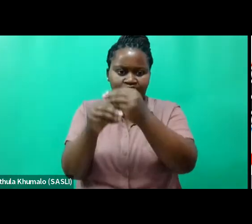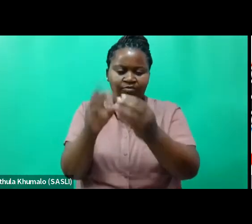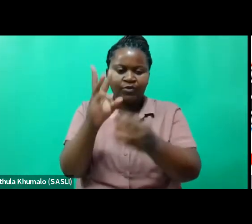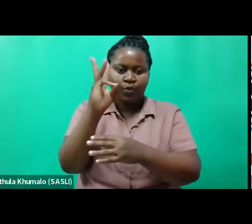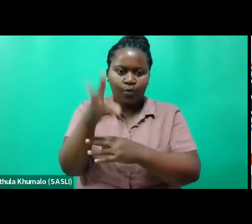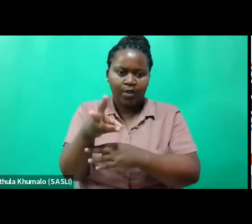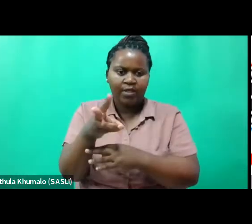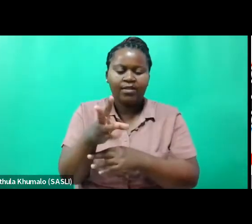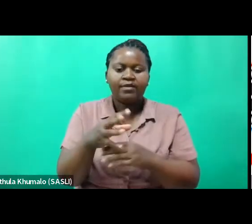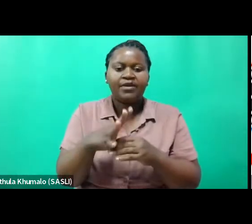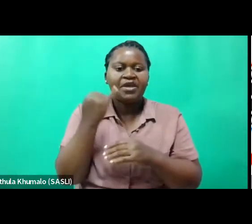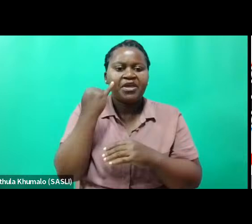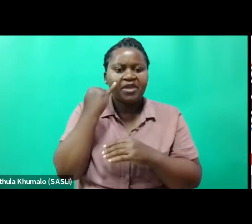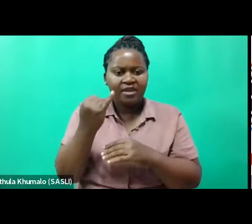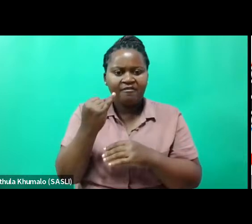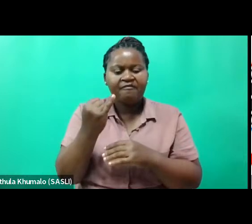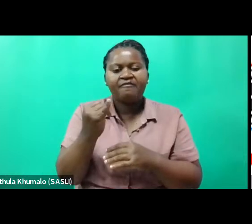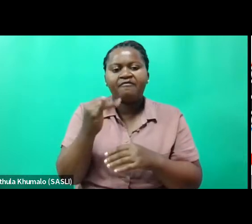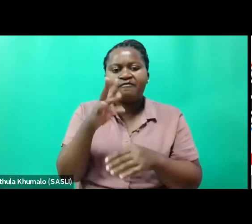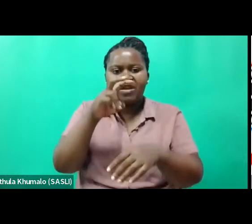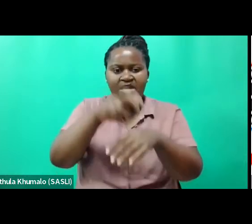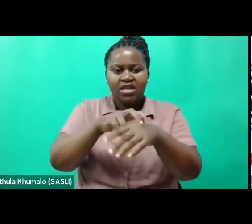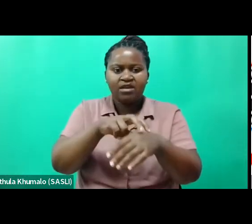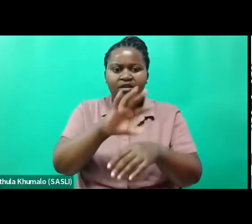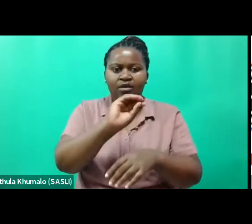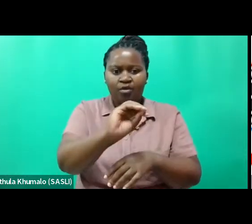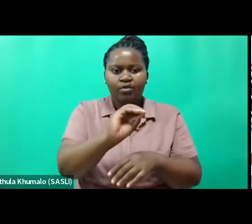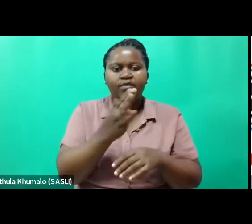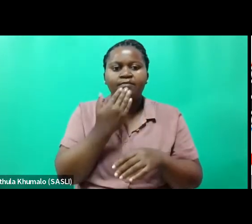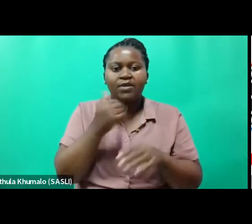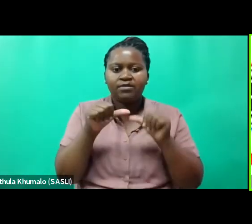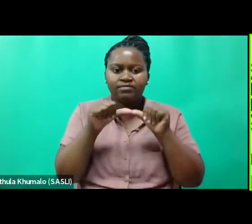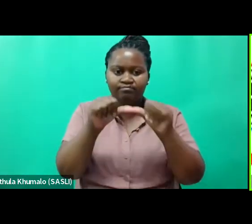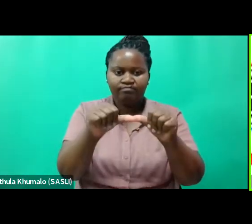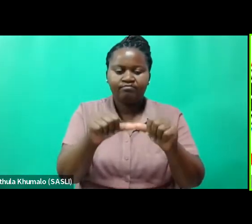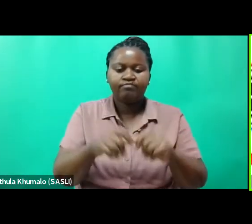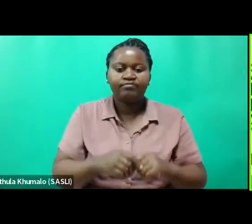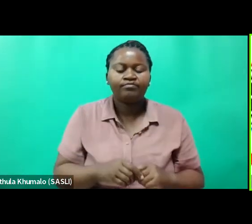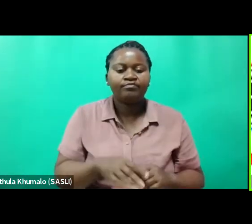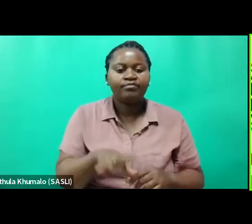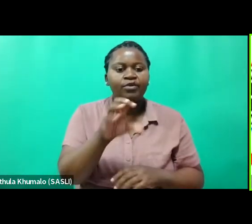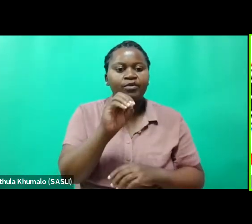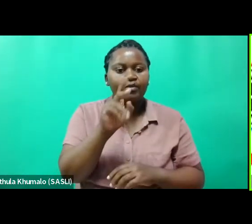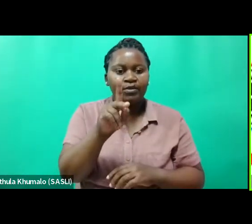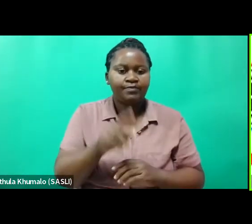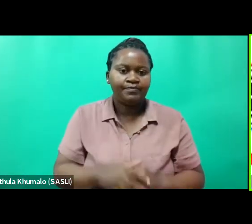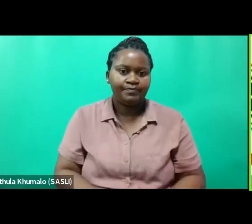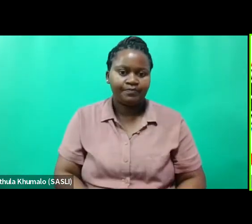add if there is necessity. Please continue, ma'am. All right.